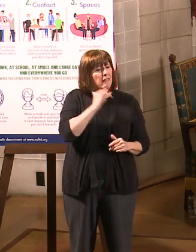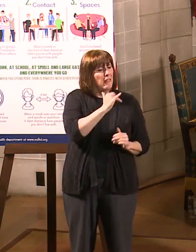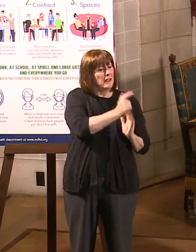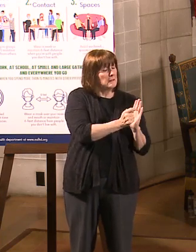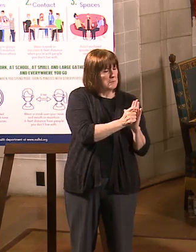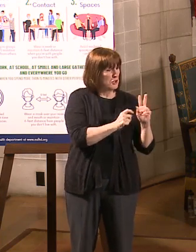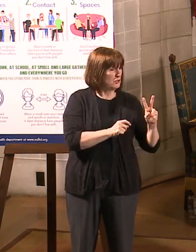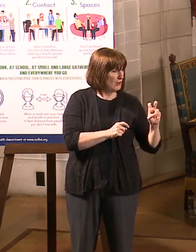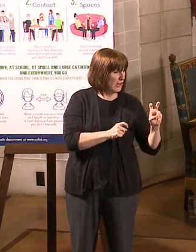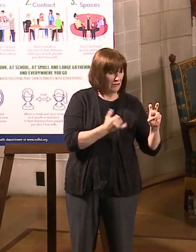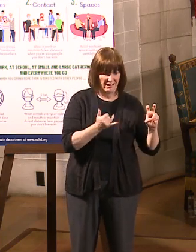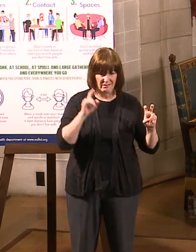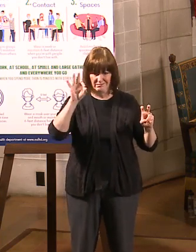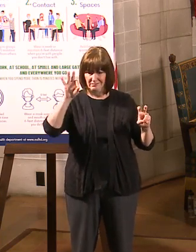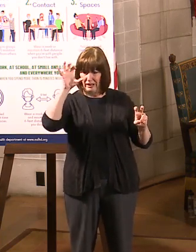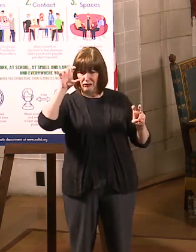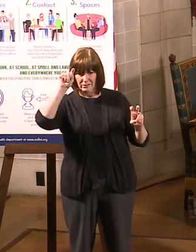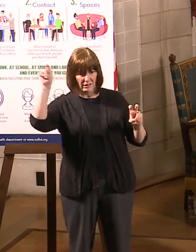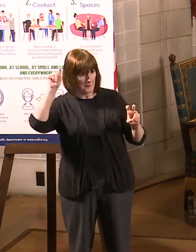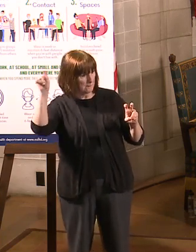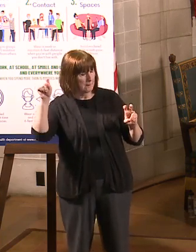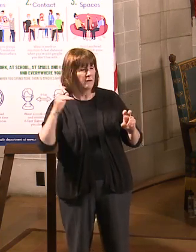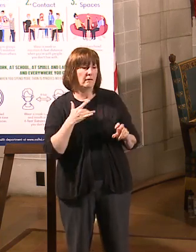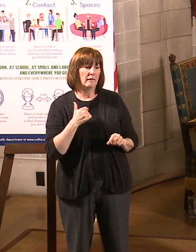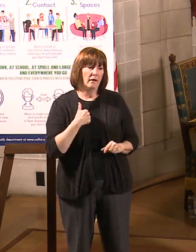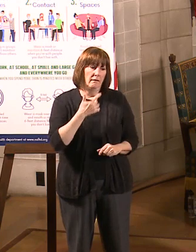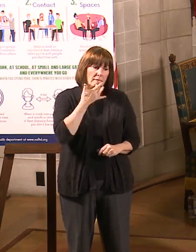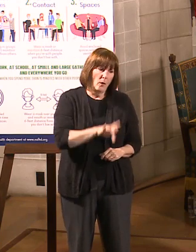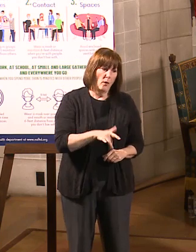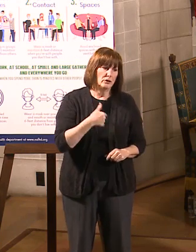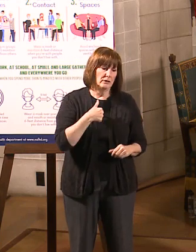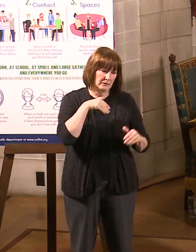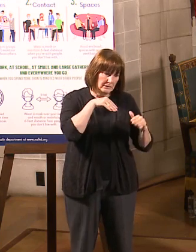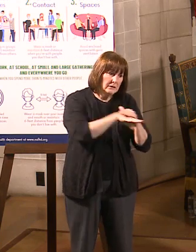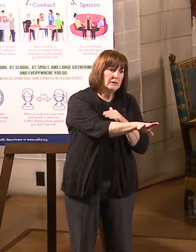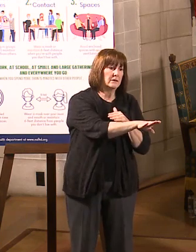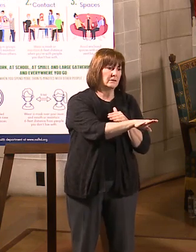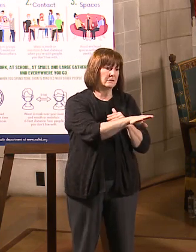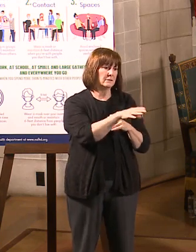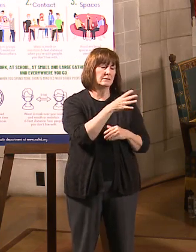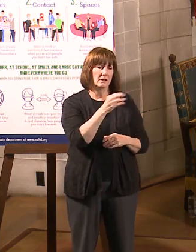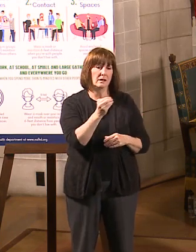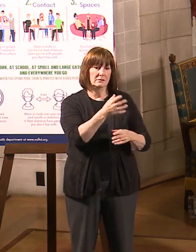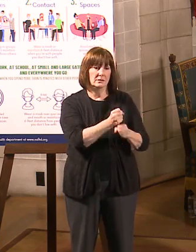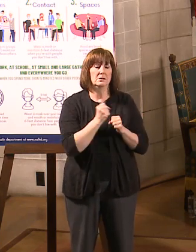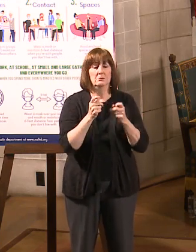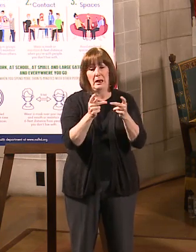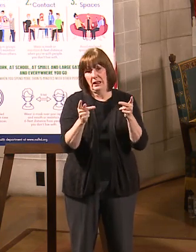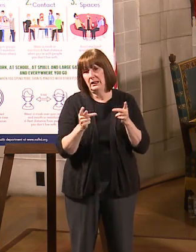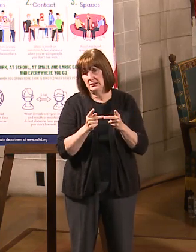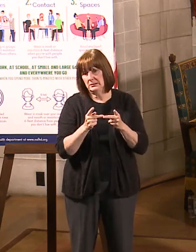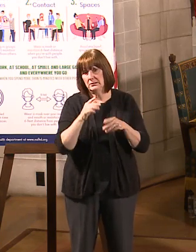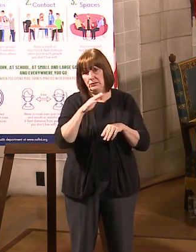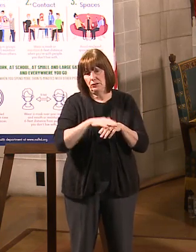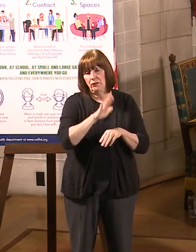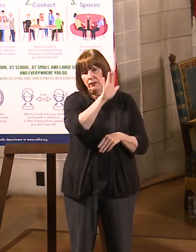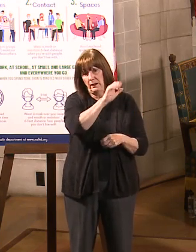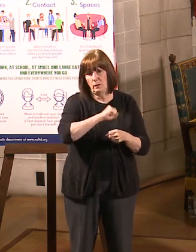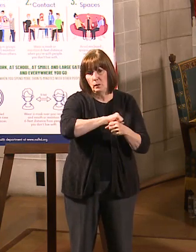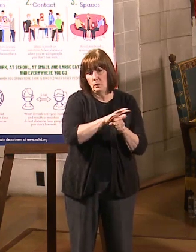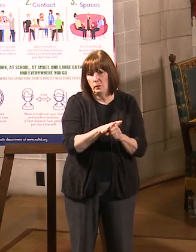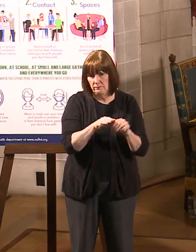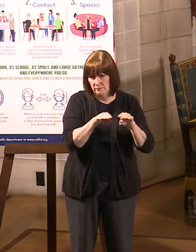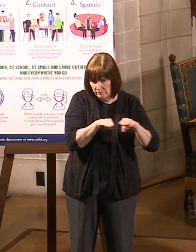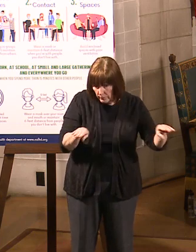time, and now there's 900 and some. So I feel very fortunate that I was able to get in and get a place on the COVID floor